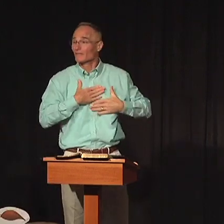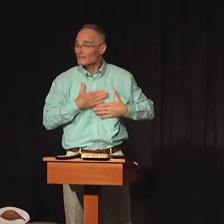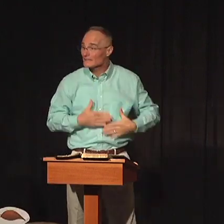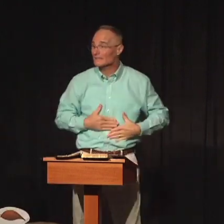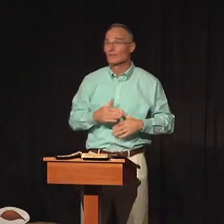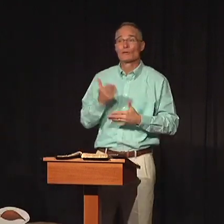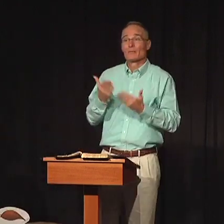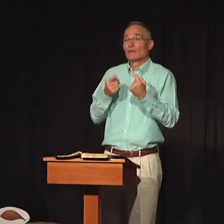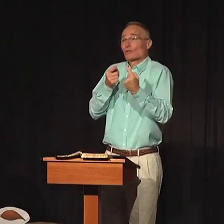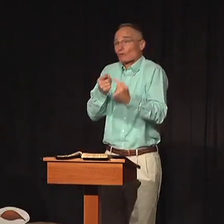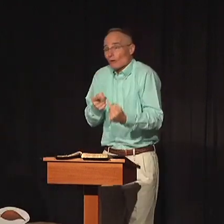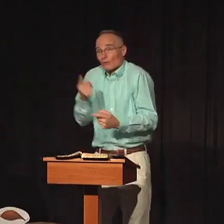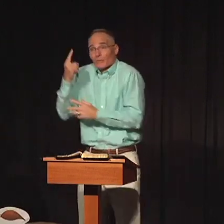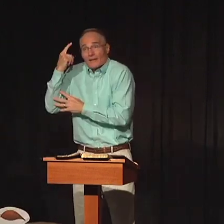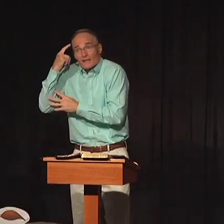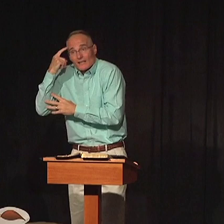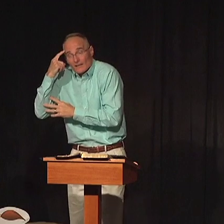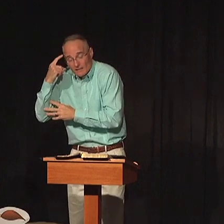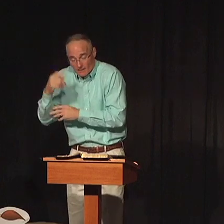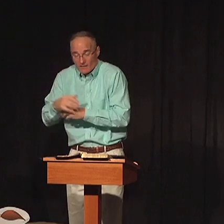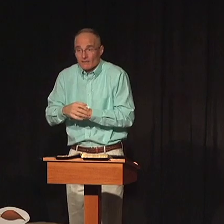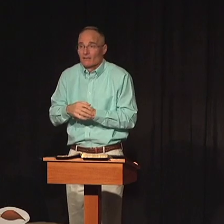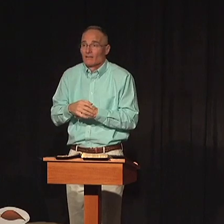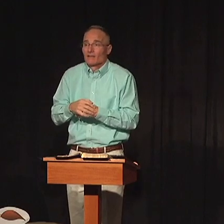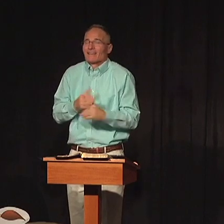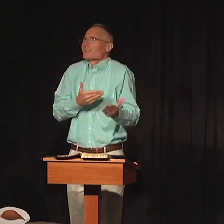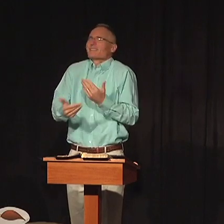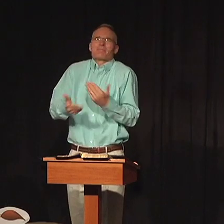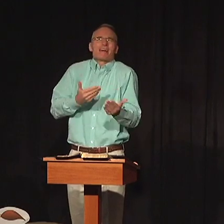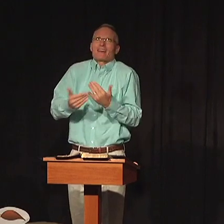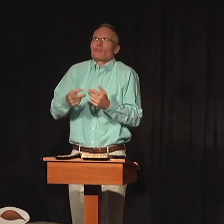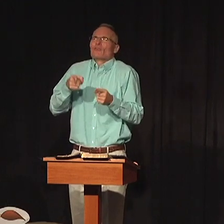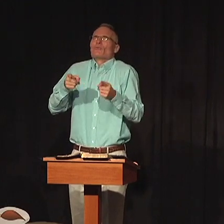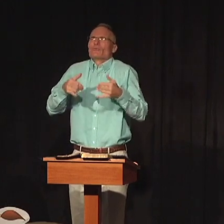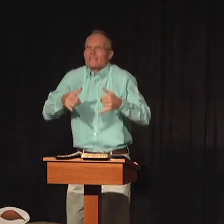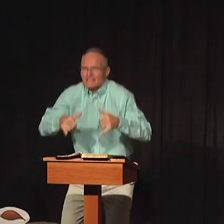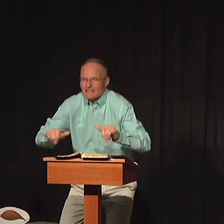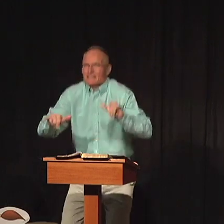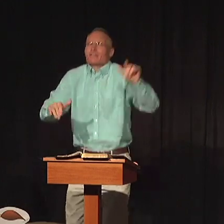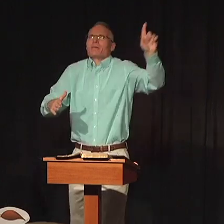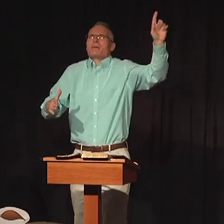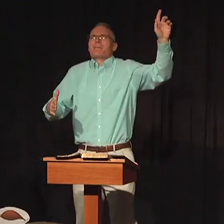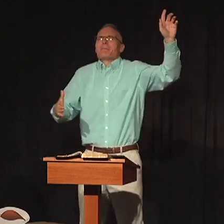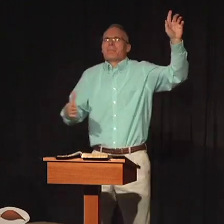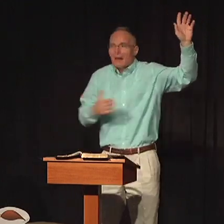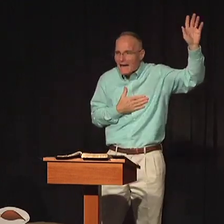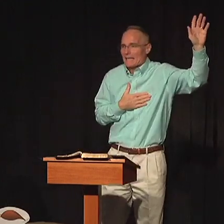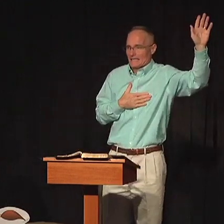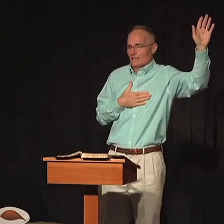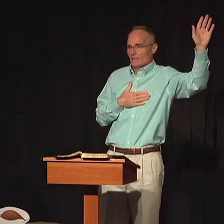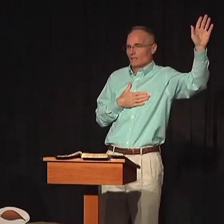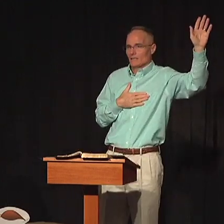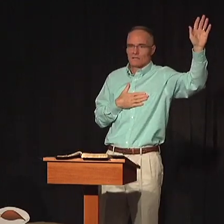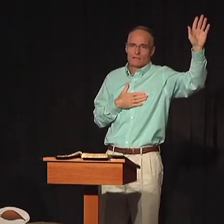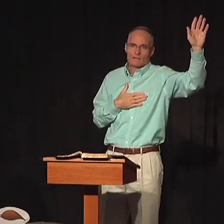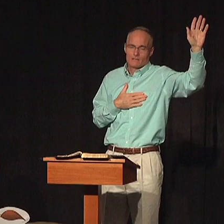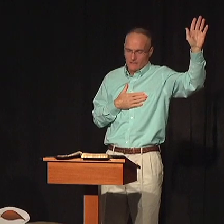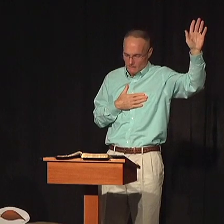You might struggle physically. You might struggle mentally. It doesn't matter. You are still mine, he says.